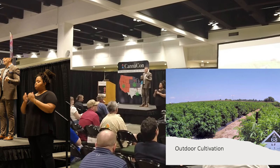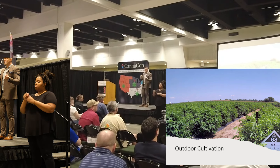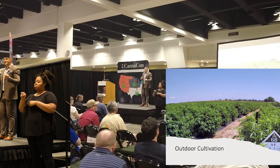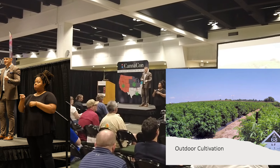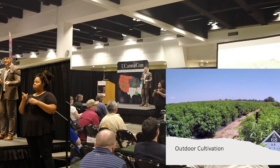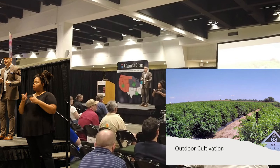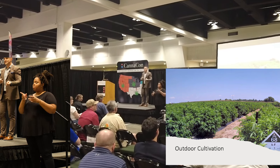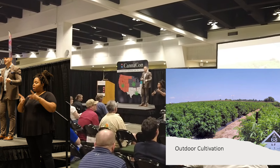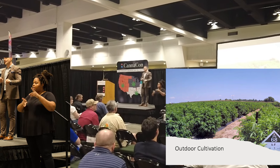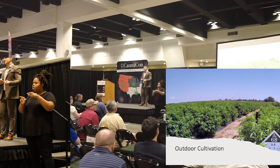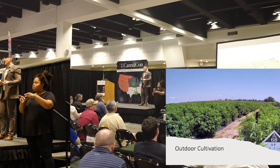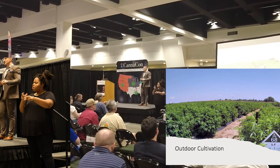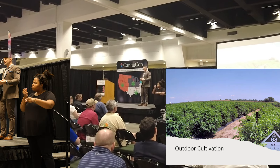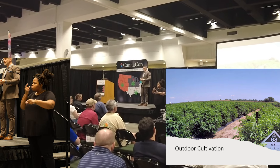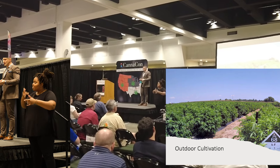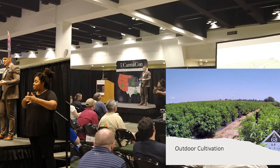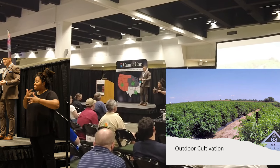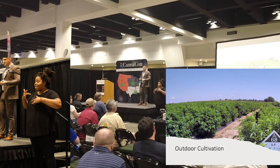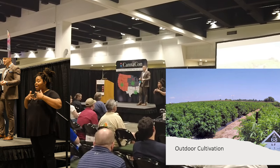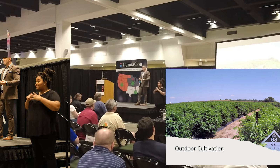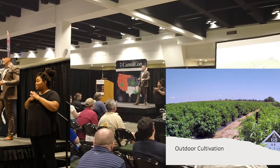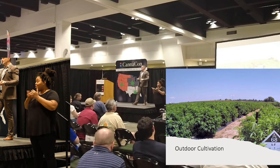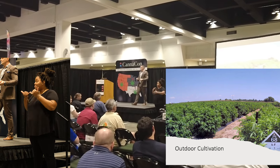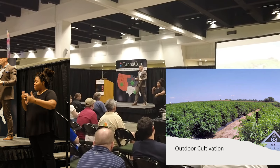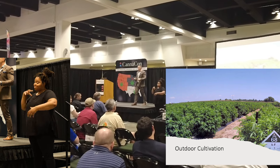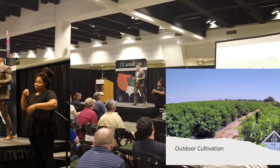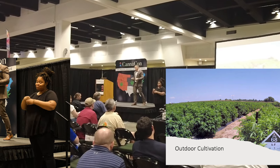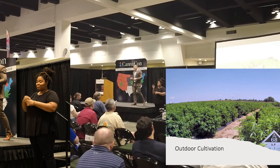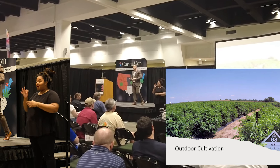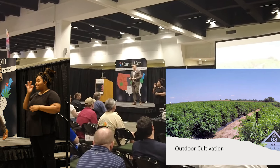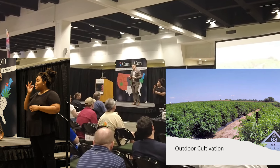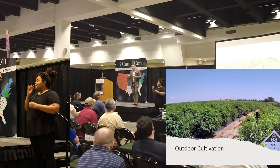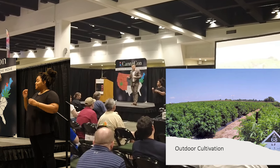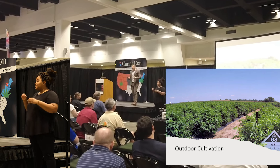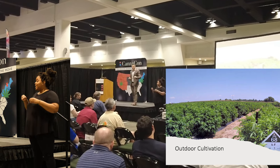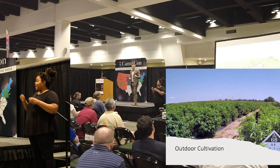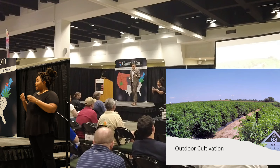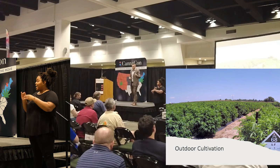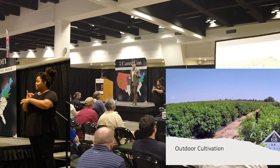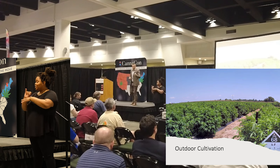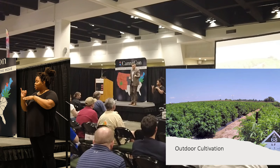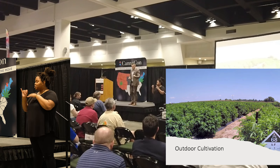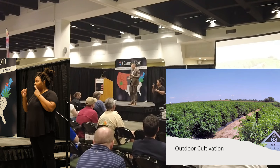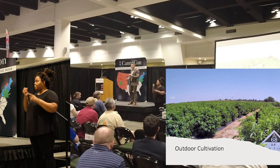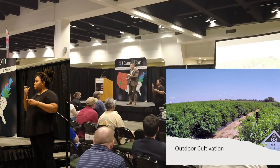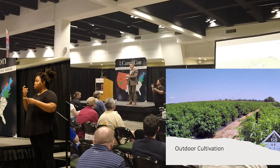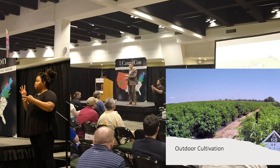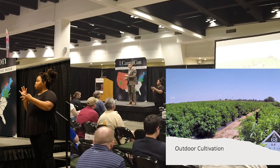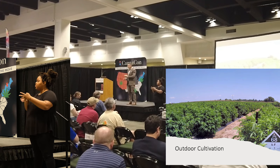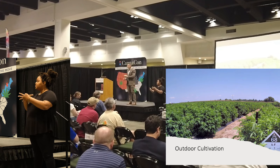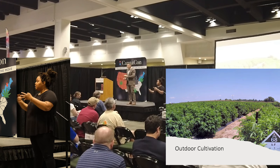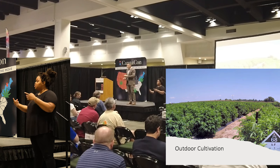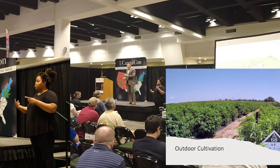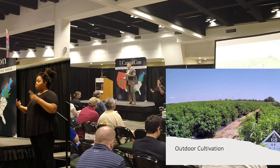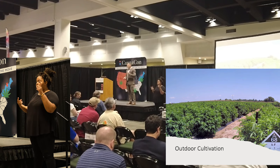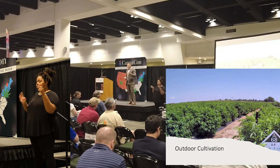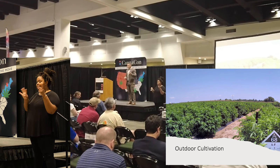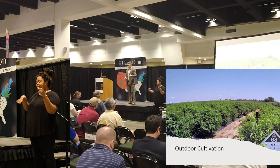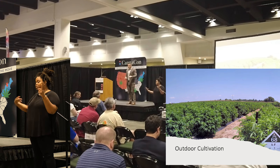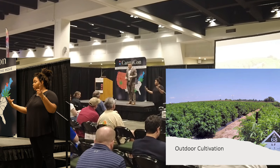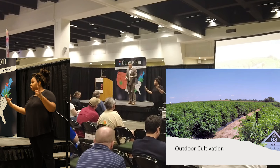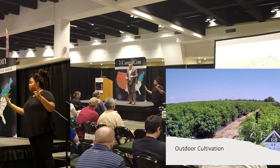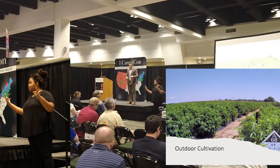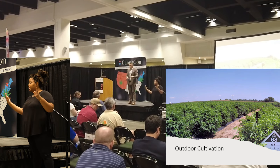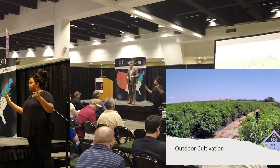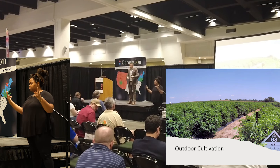reasons about why it's an exciting time to get into the cannabis industry. When we talk about things like rescheduling from Schedule 1 to Schedule 3, that